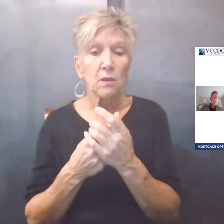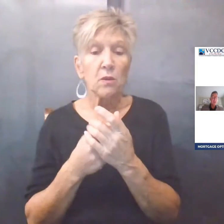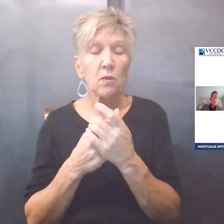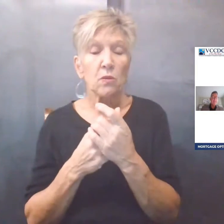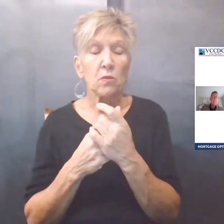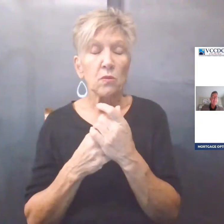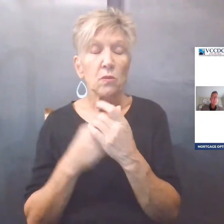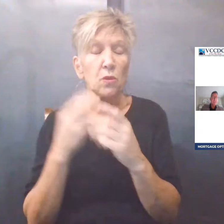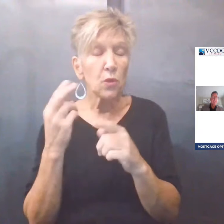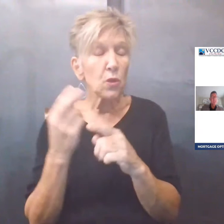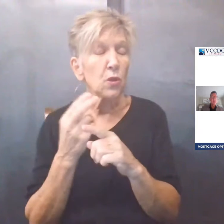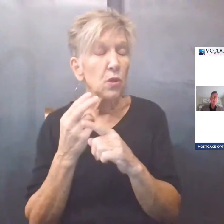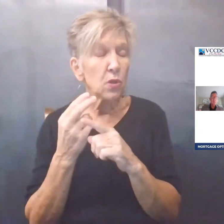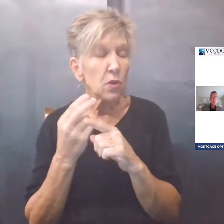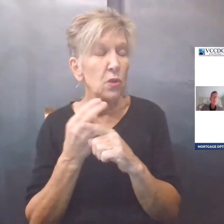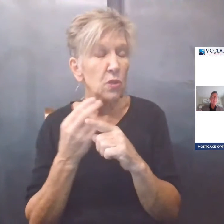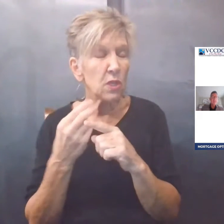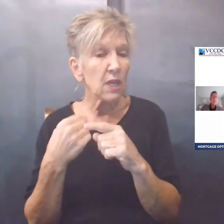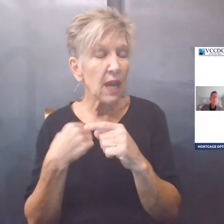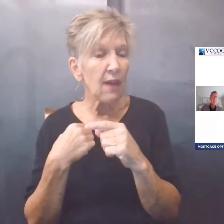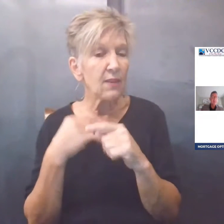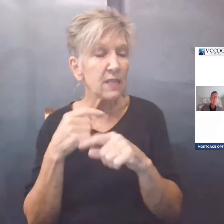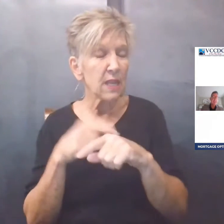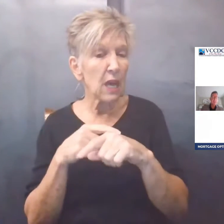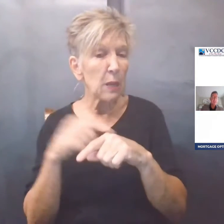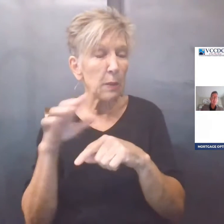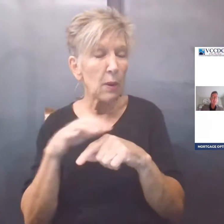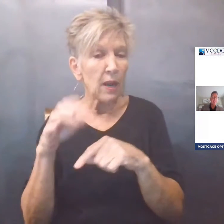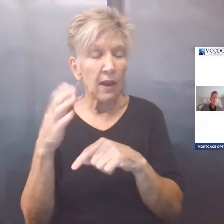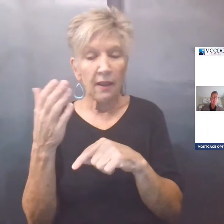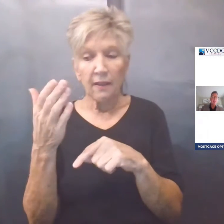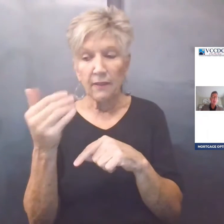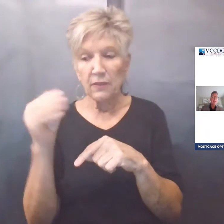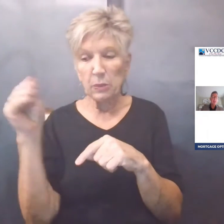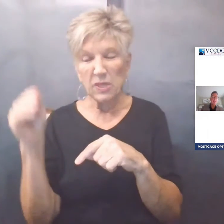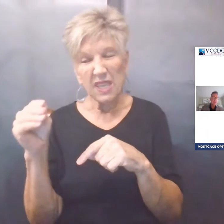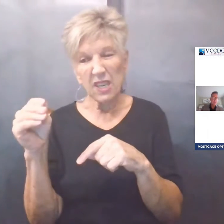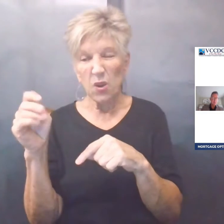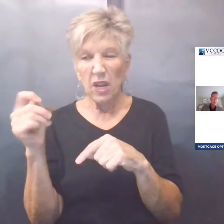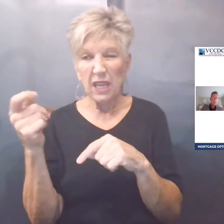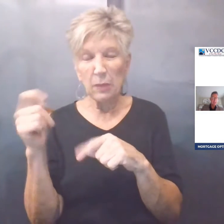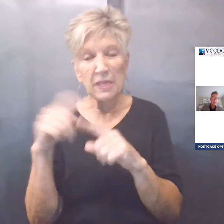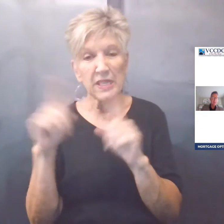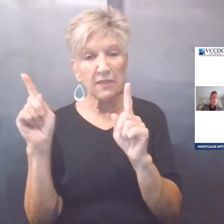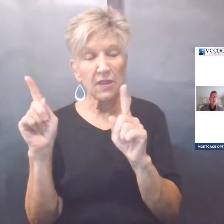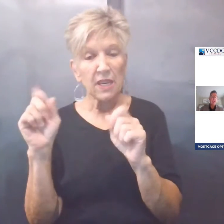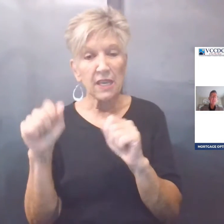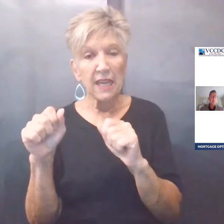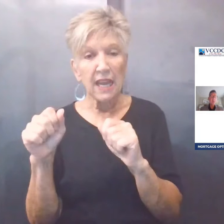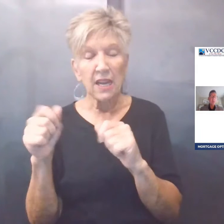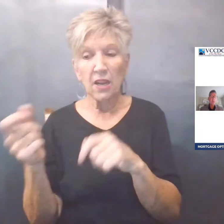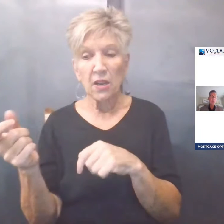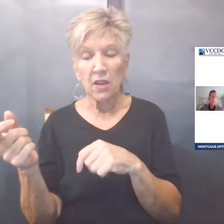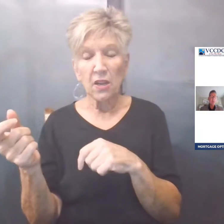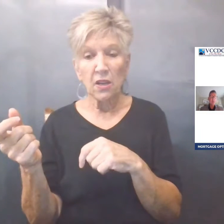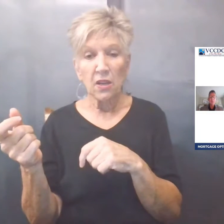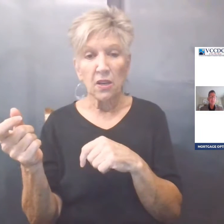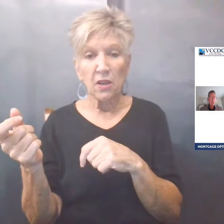period that's roughly 50%, but it could be a little bit different, where you can draw that loan out and there'll be